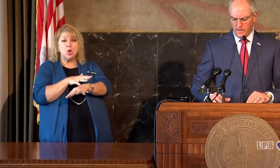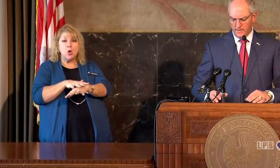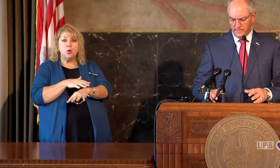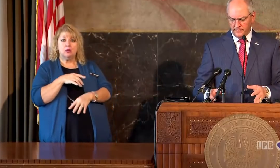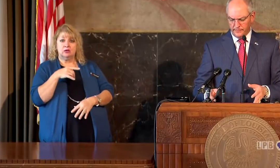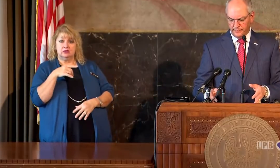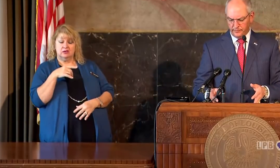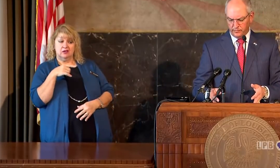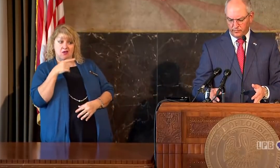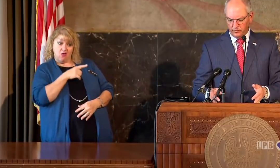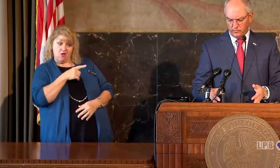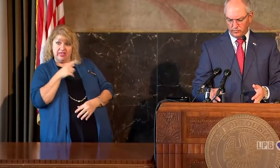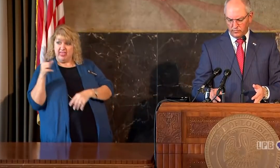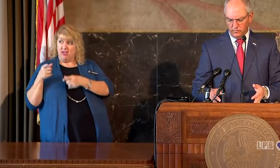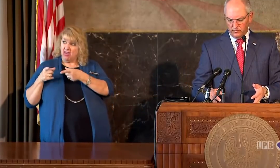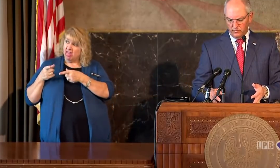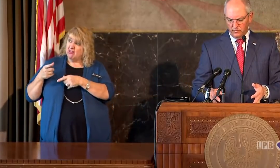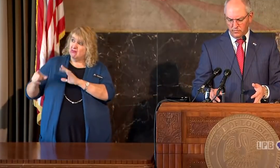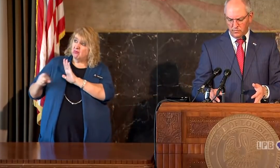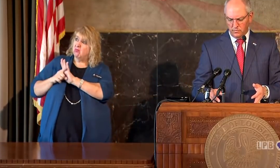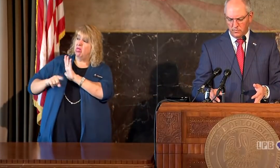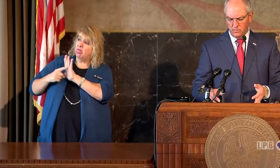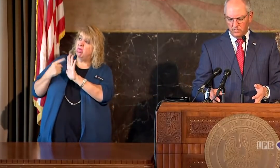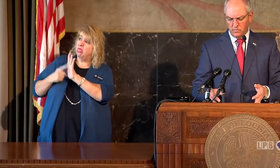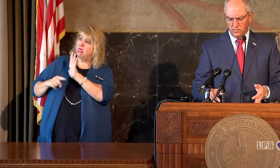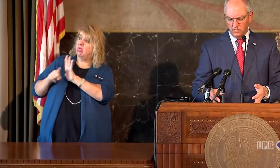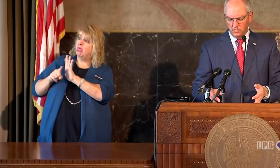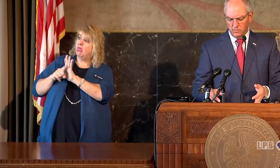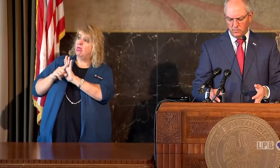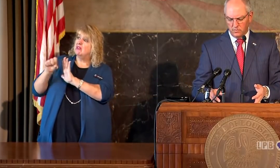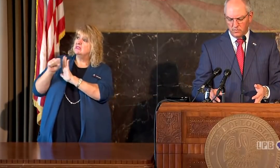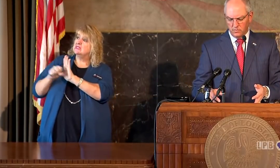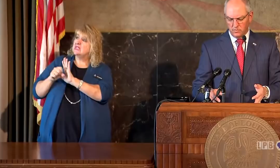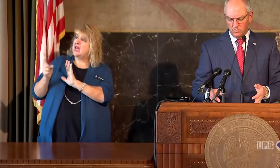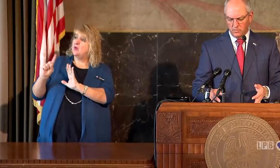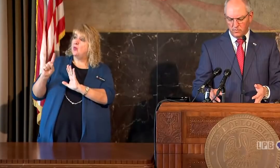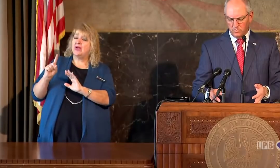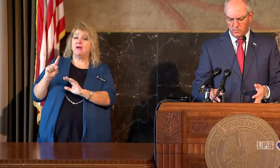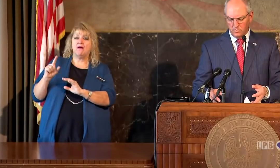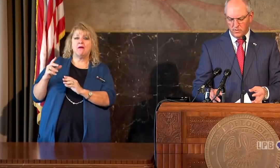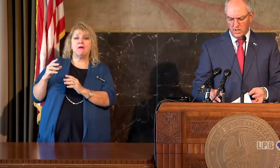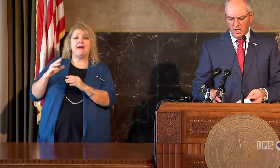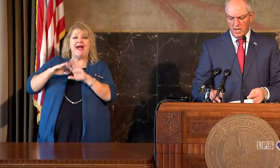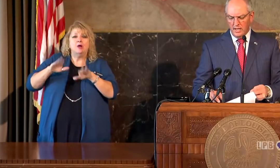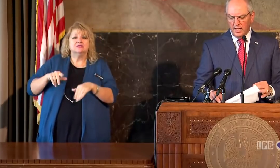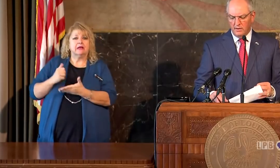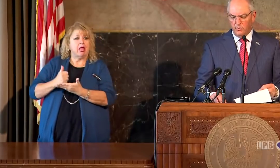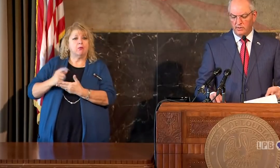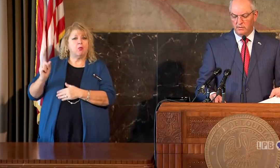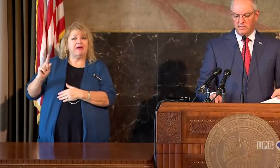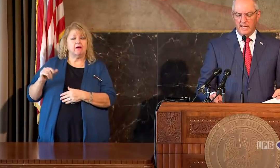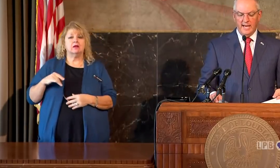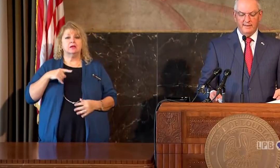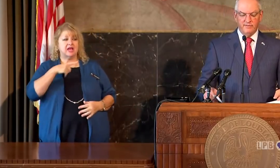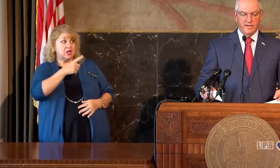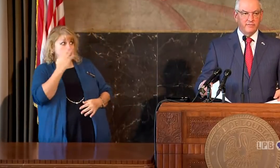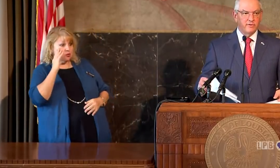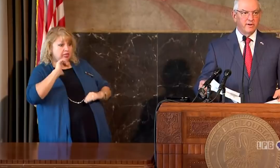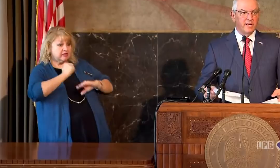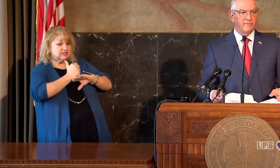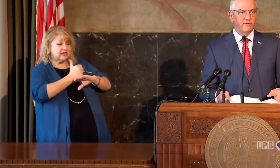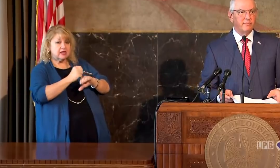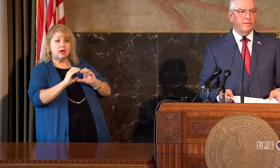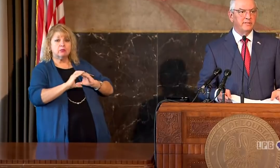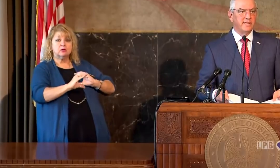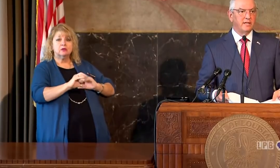getting to people? And what do people dose up about, their feelings on the program so far? Yeah, well, I have